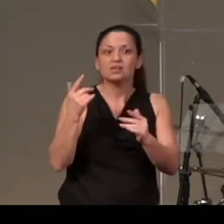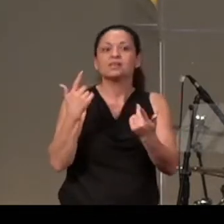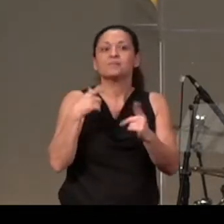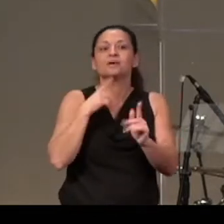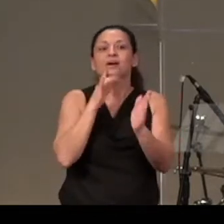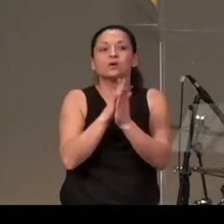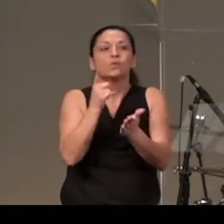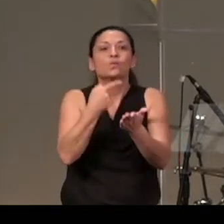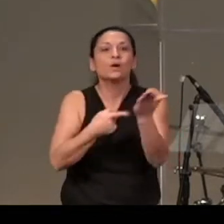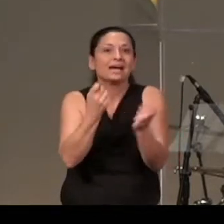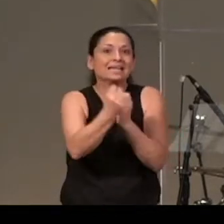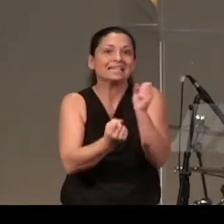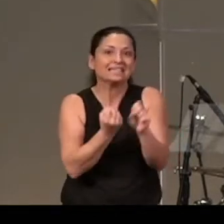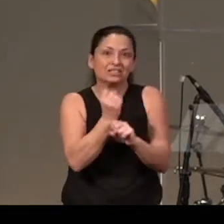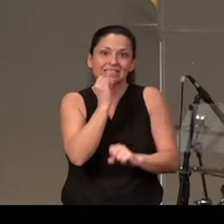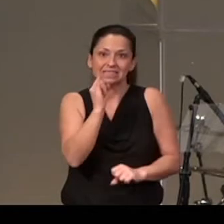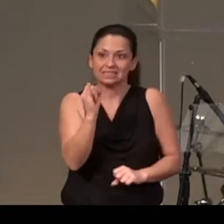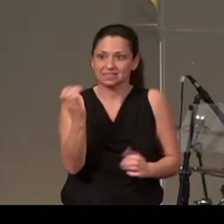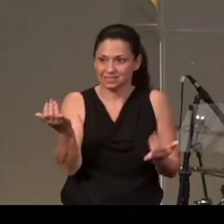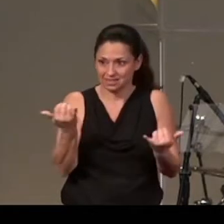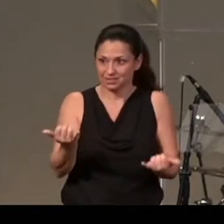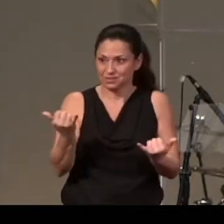it? What year is it?